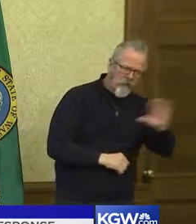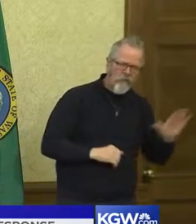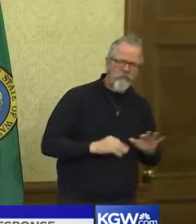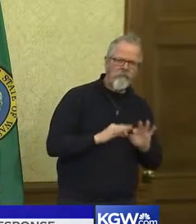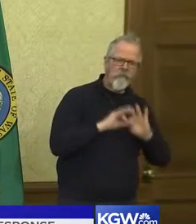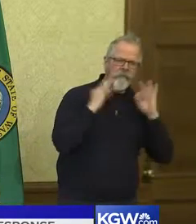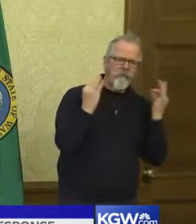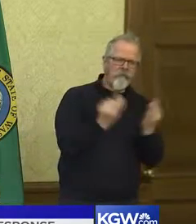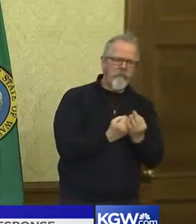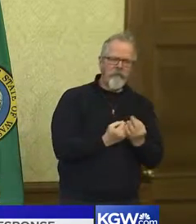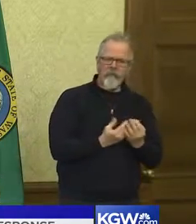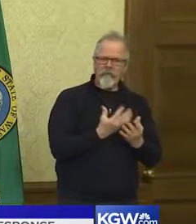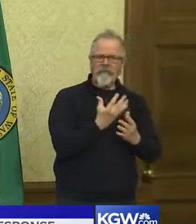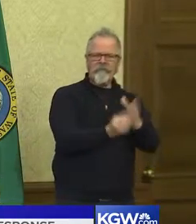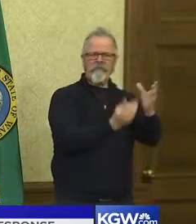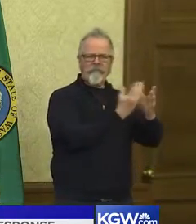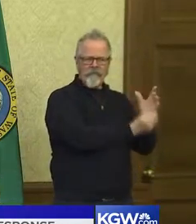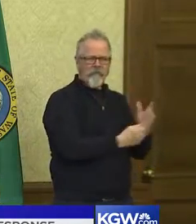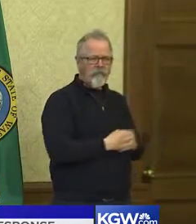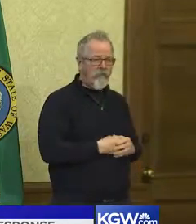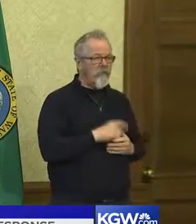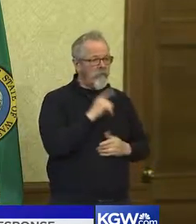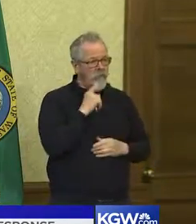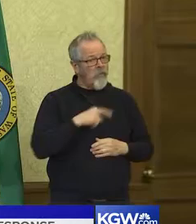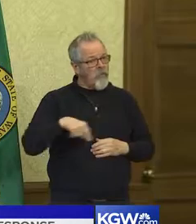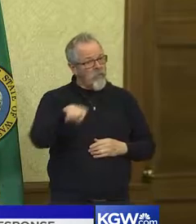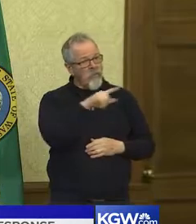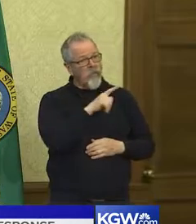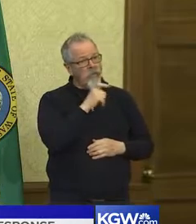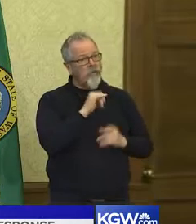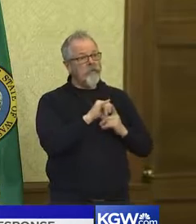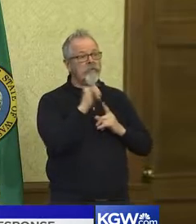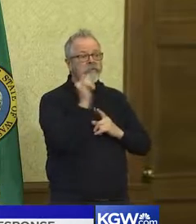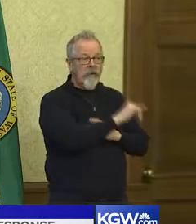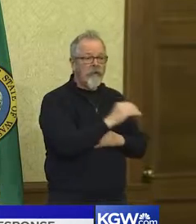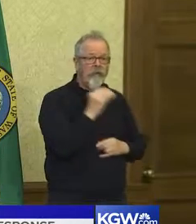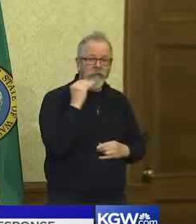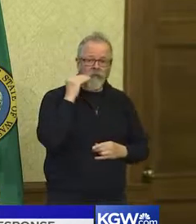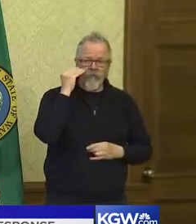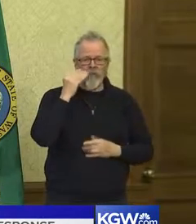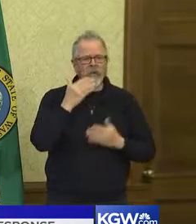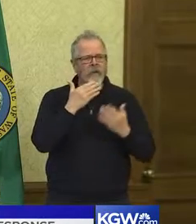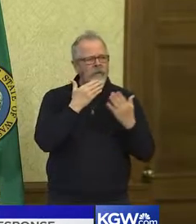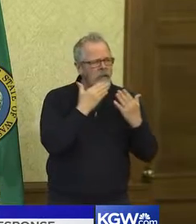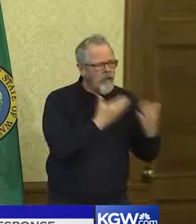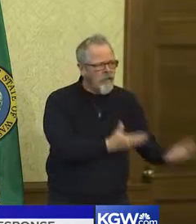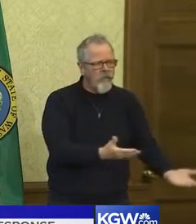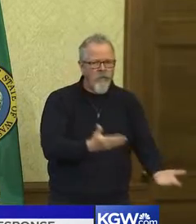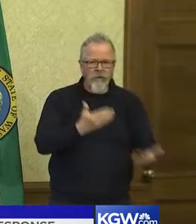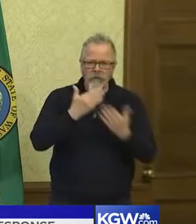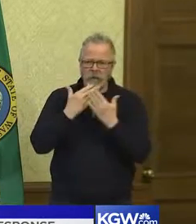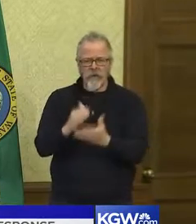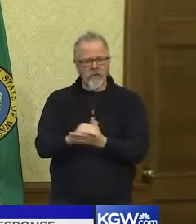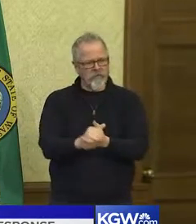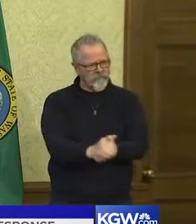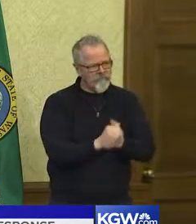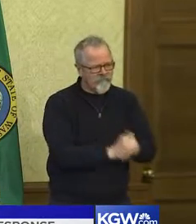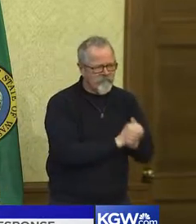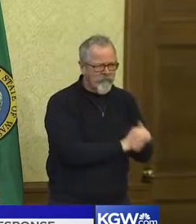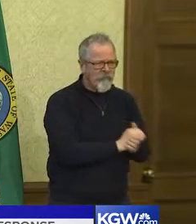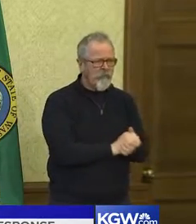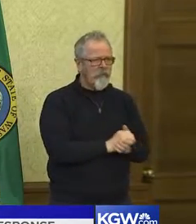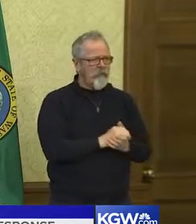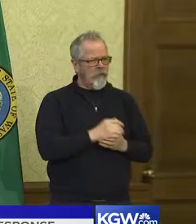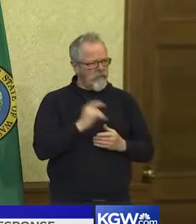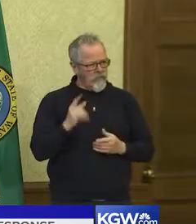6,999,000 Washingtonians, I just say thank you. We commend you. You're being honored by the whole nation that recognizes Washington as being